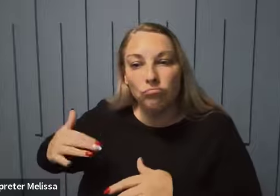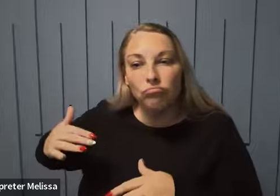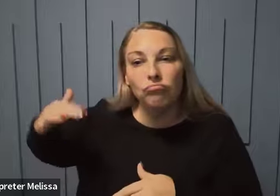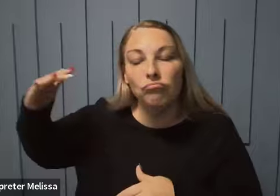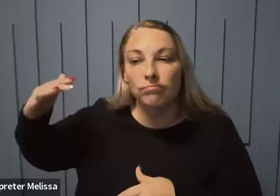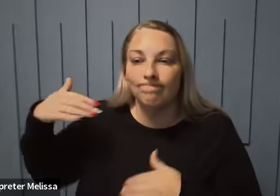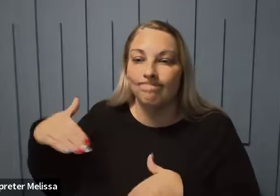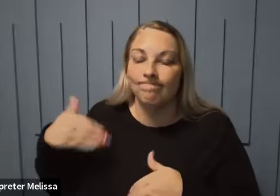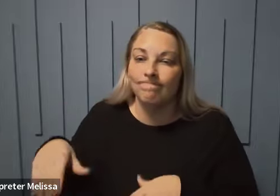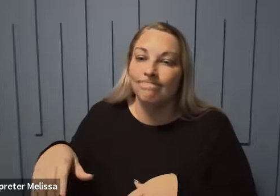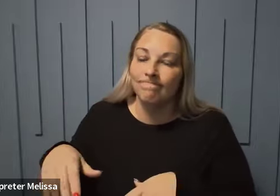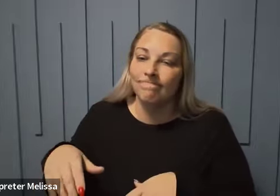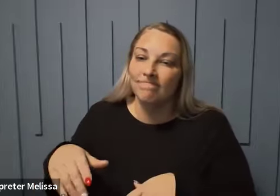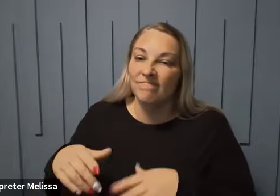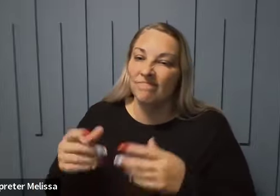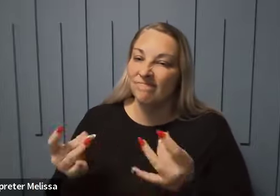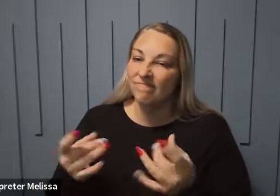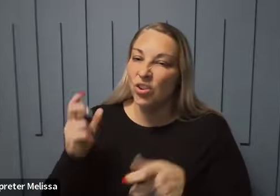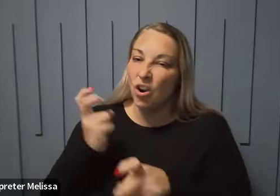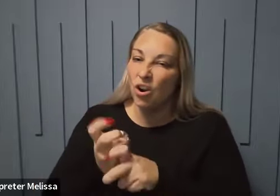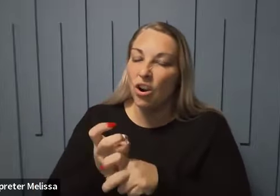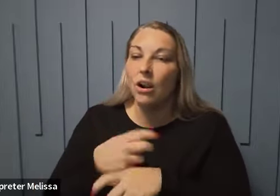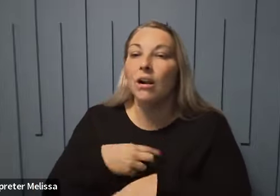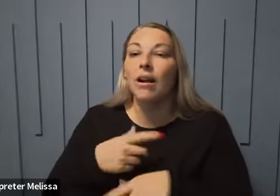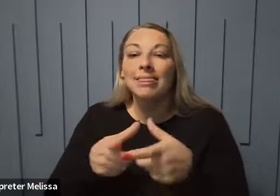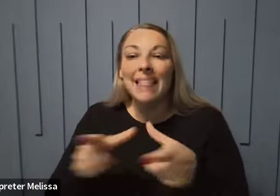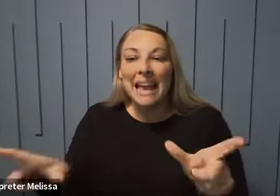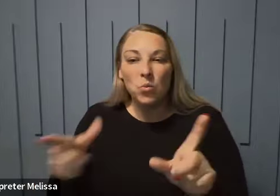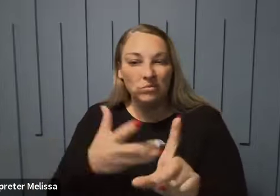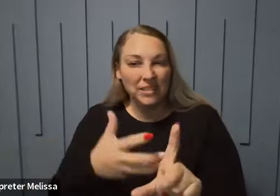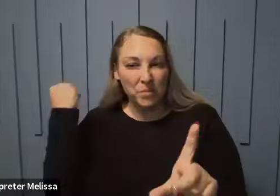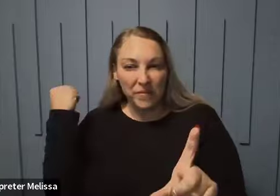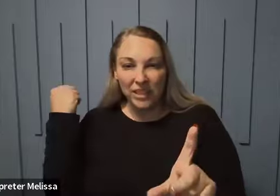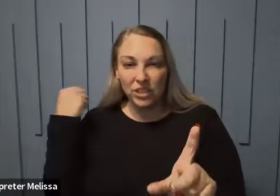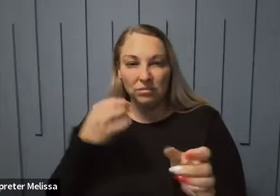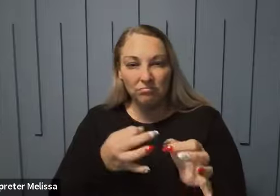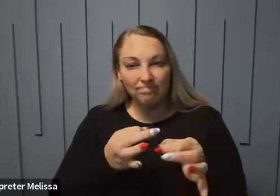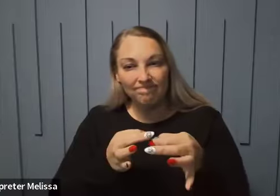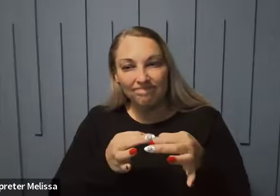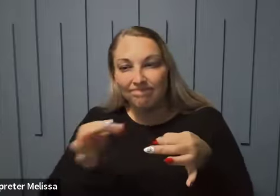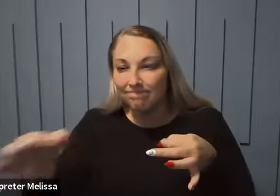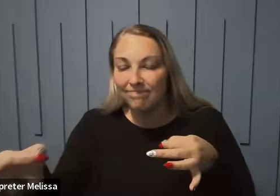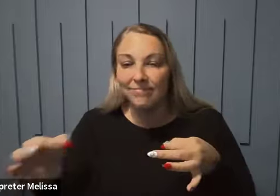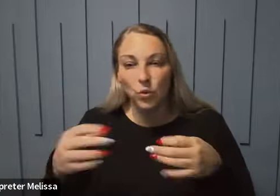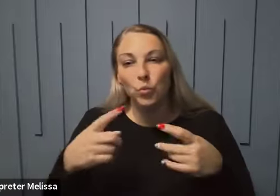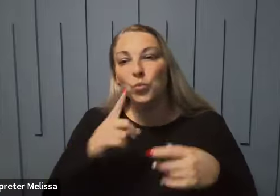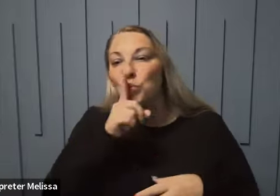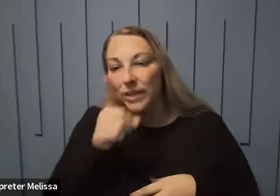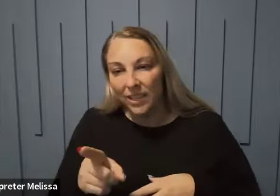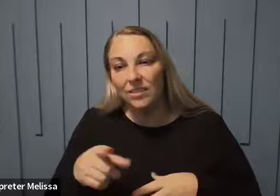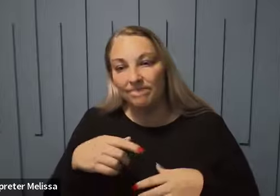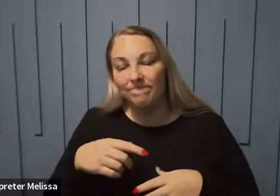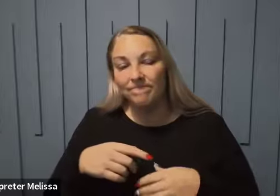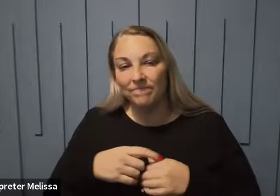real in the population that we work with, and the damage that can be done is really hard to work against sometimes.